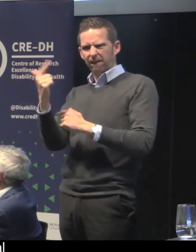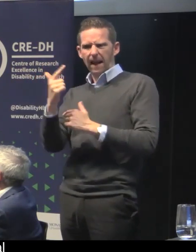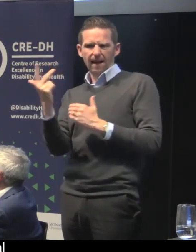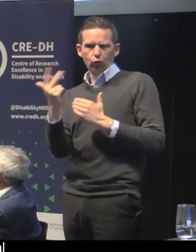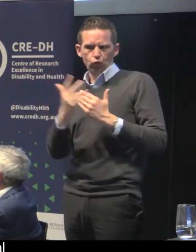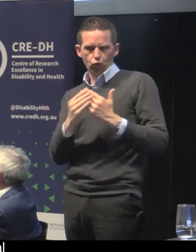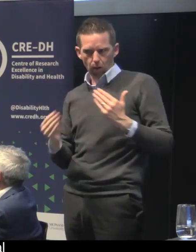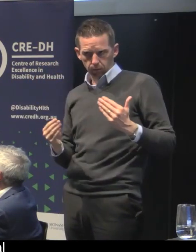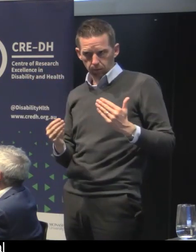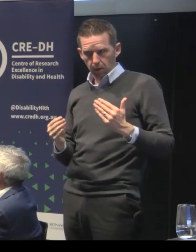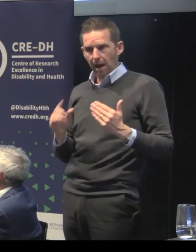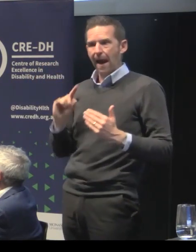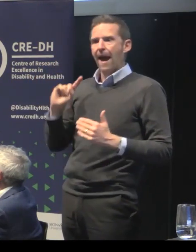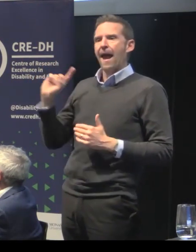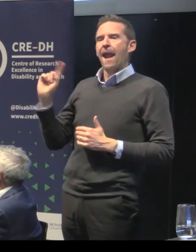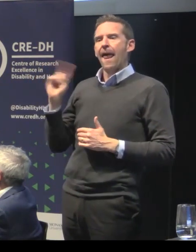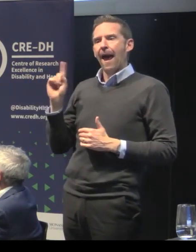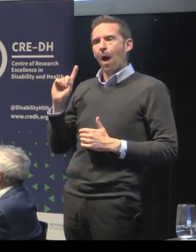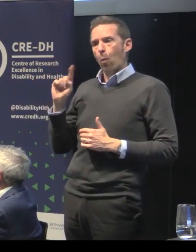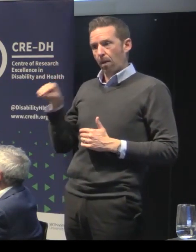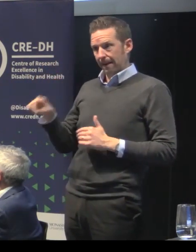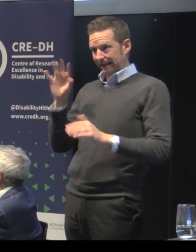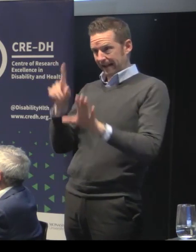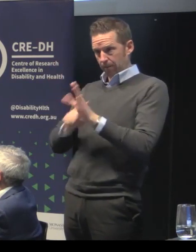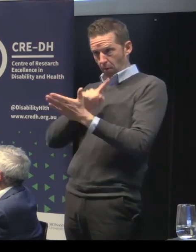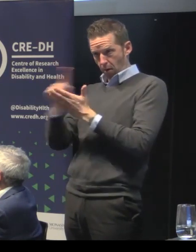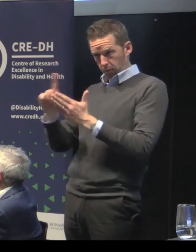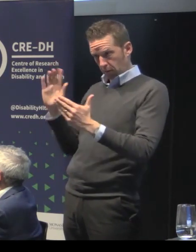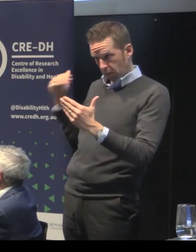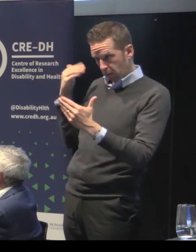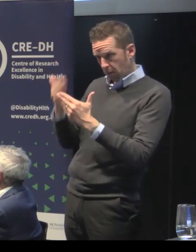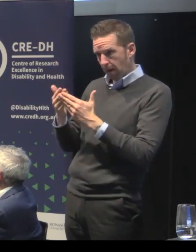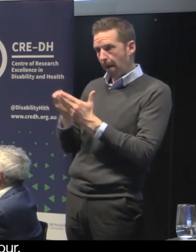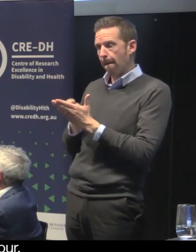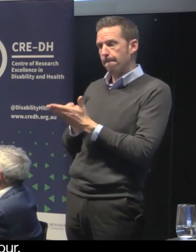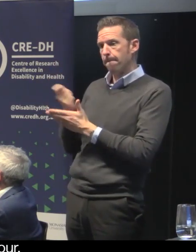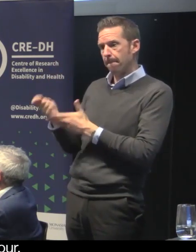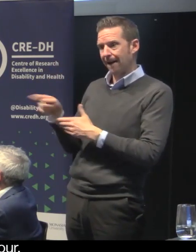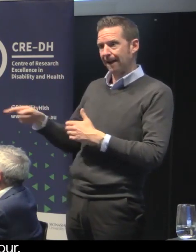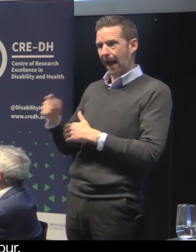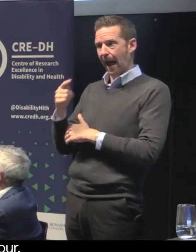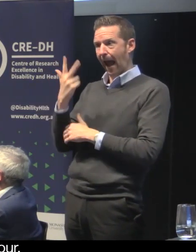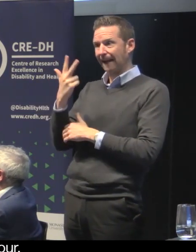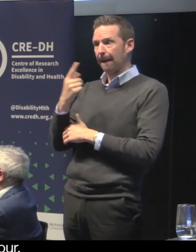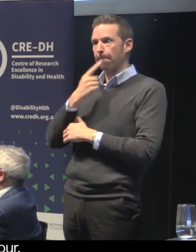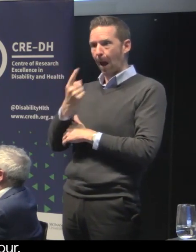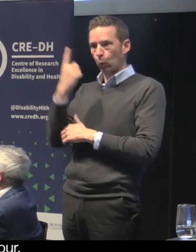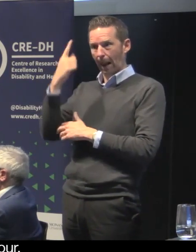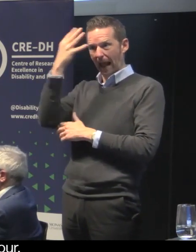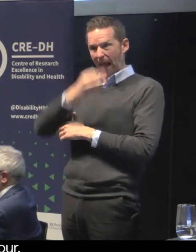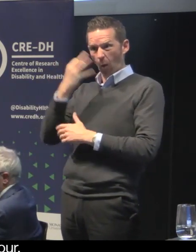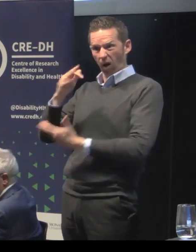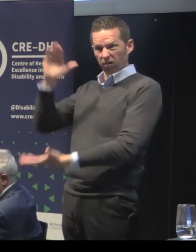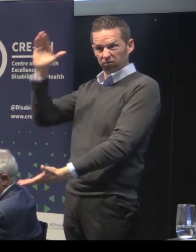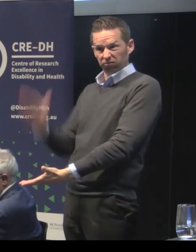think. But now, that's 10 years later, the pay is £8 an hour. So it's actually come down in 10